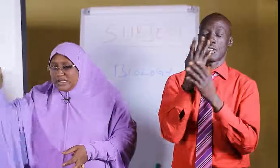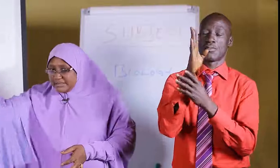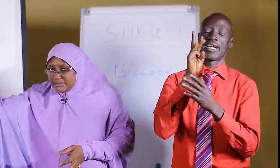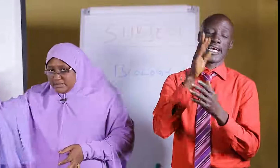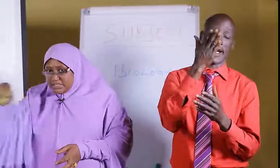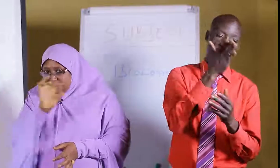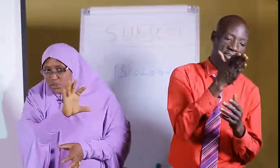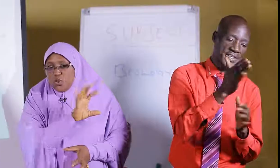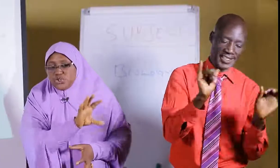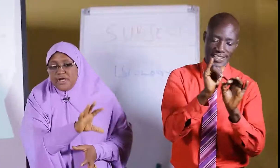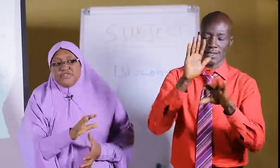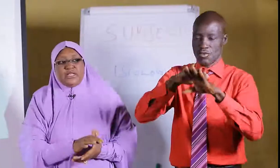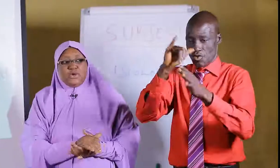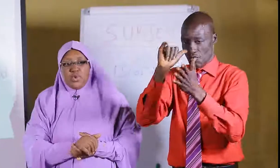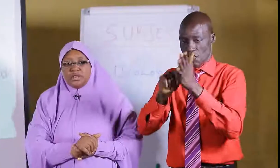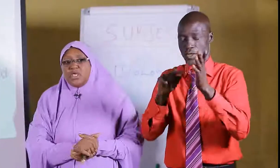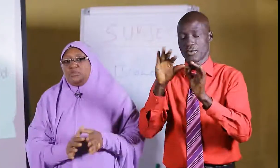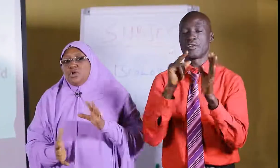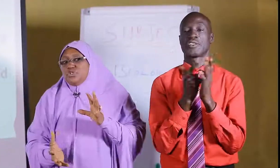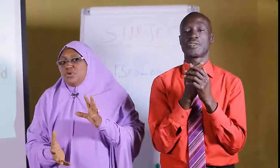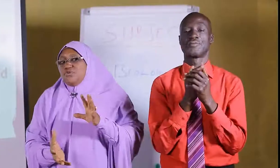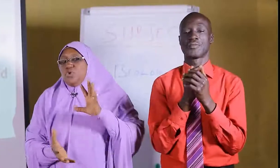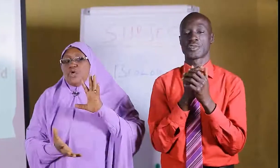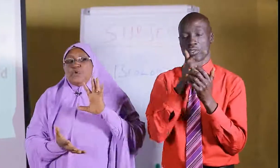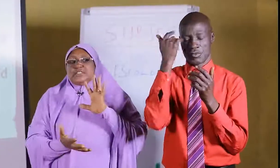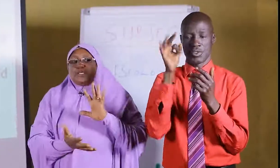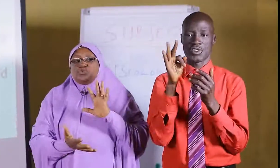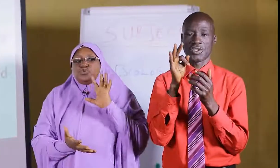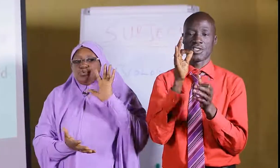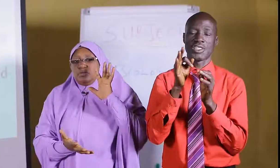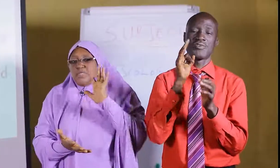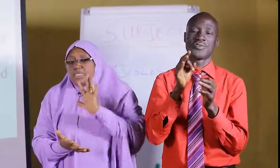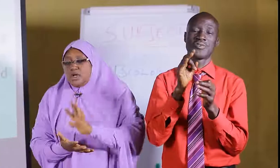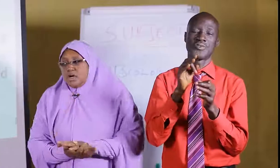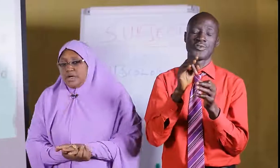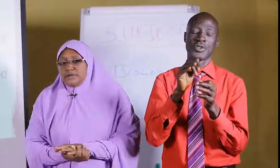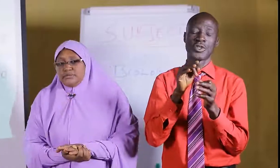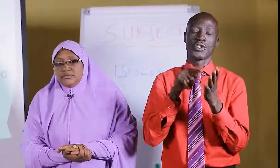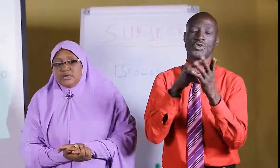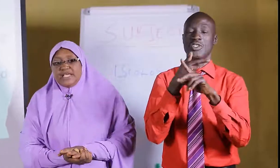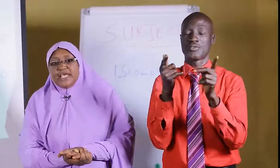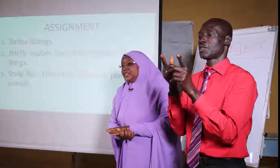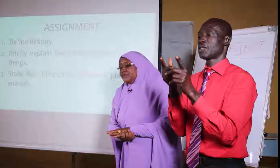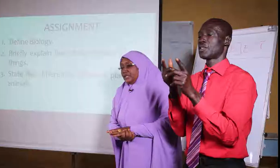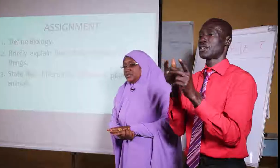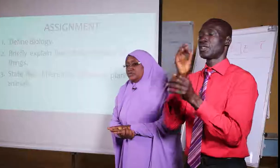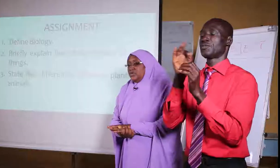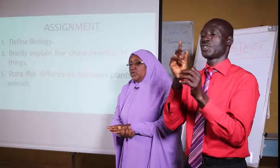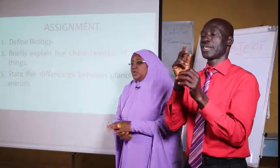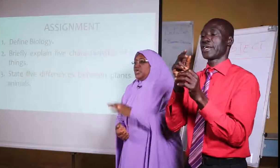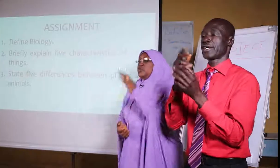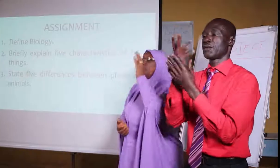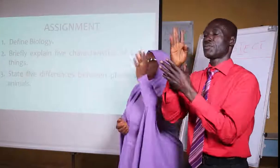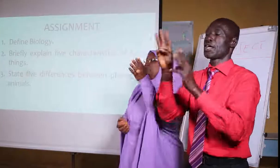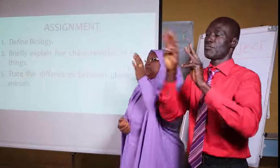talk on that same thing, what you have said in 1. Because some of you, when you are said to write any difference,